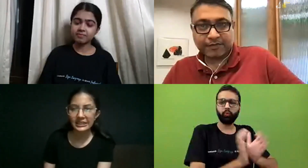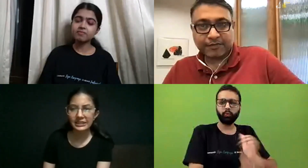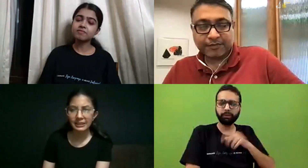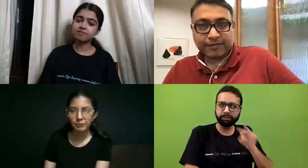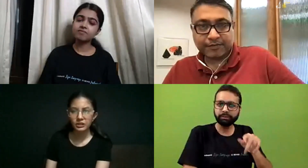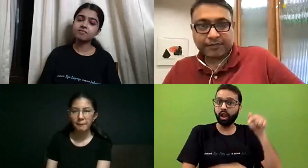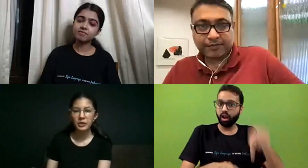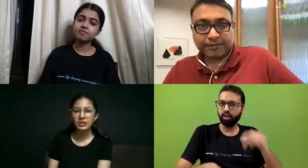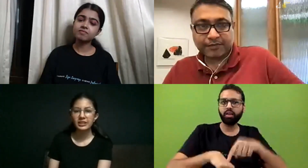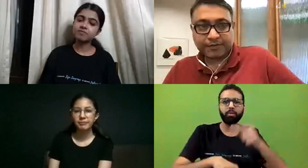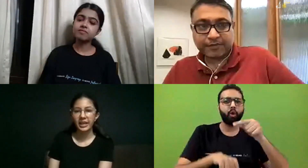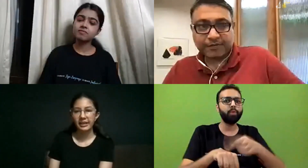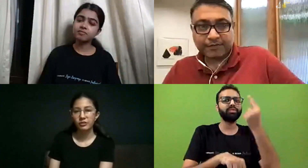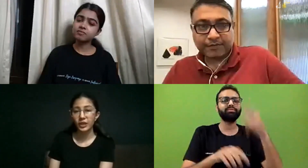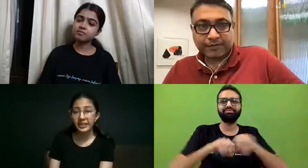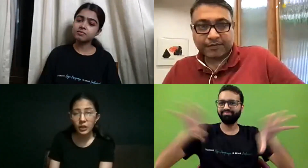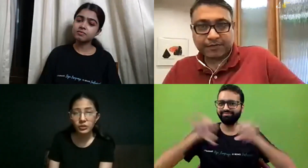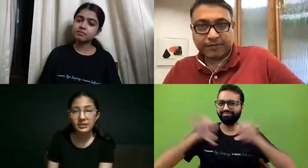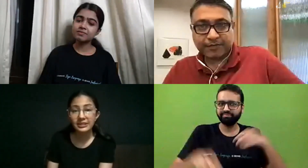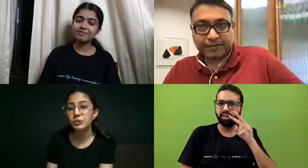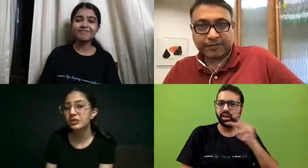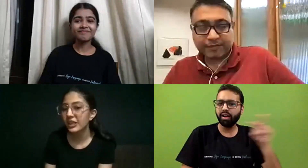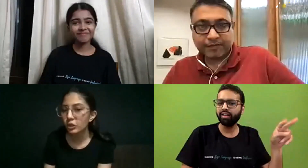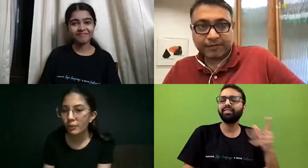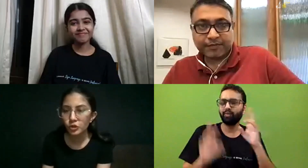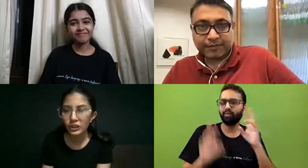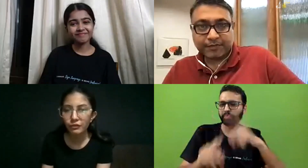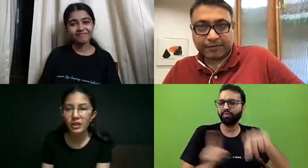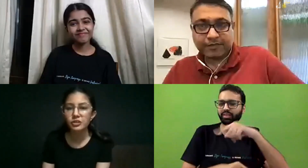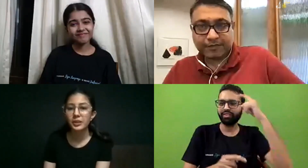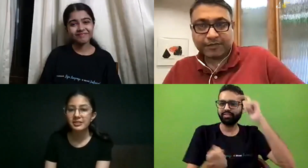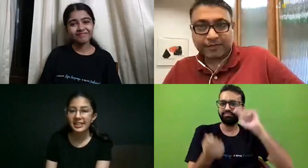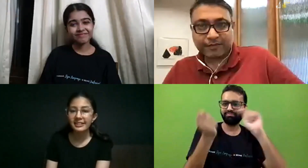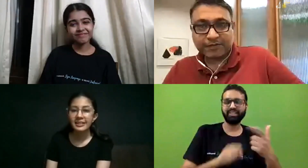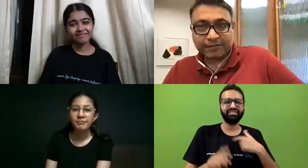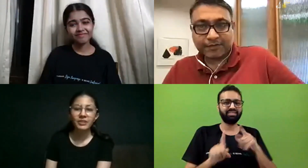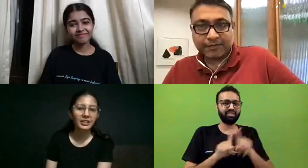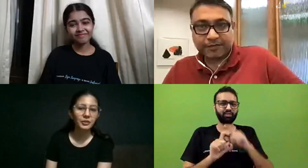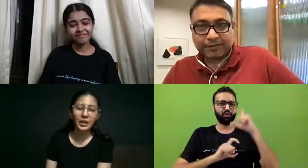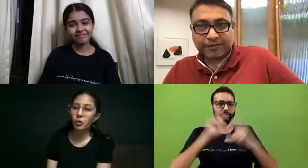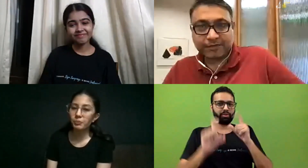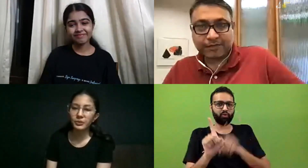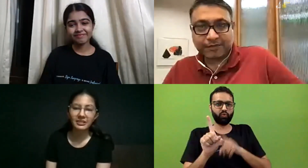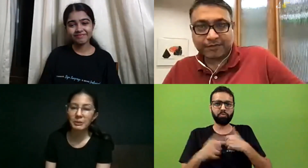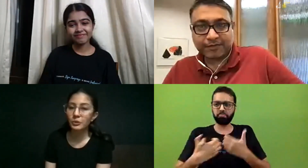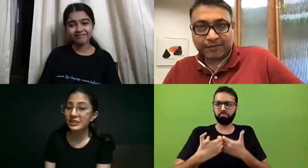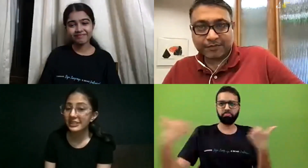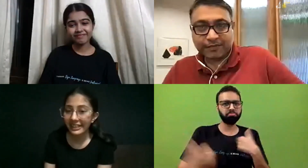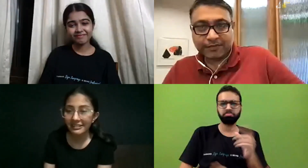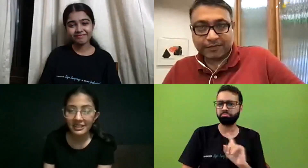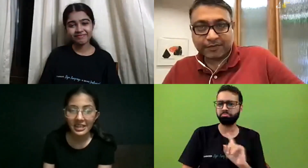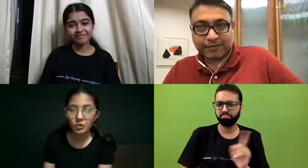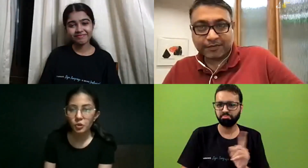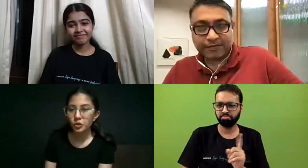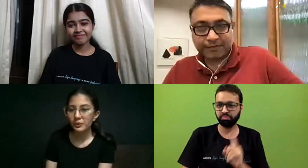society, and it's a separate community. And right now, this was a great opportunity for us to understand. And I hope that people did